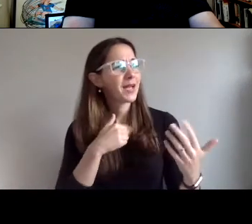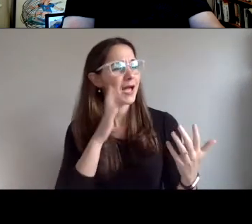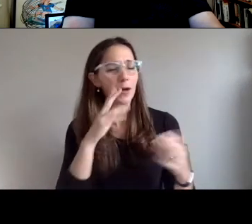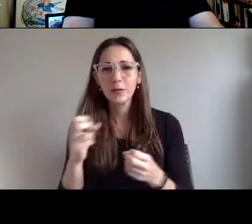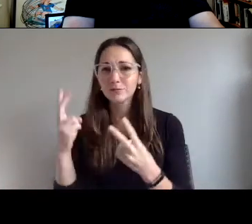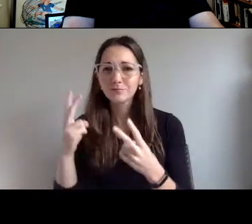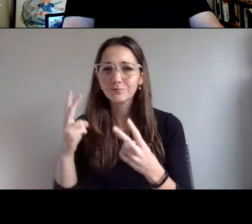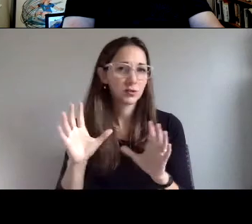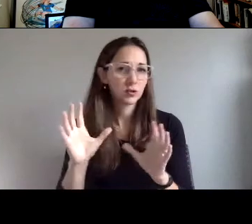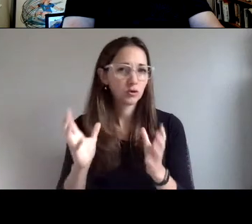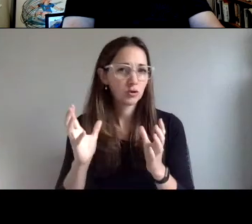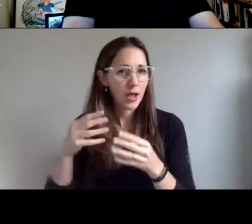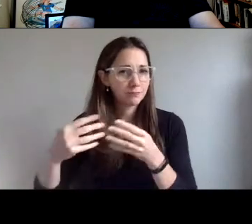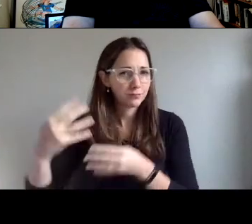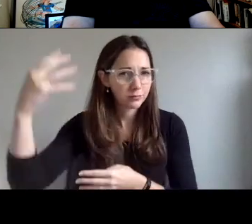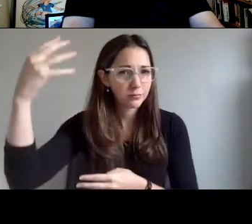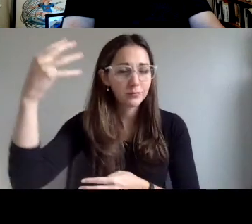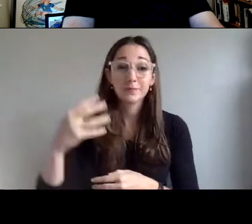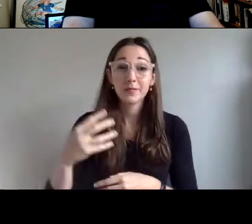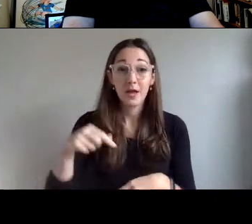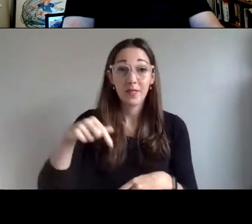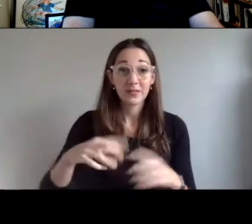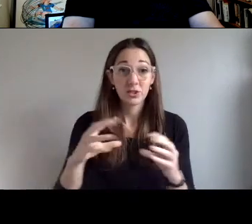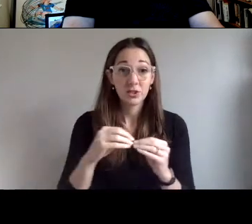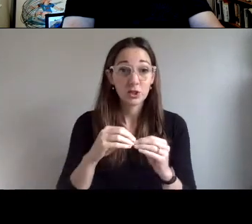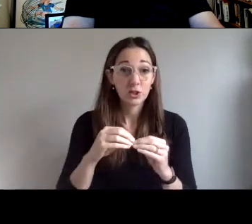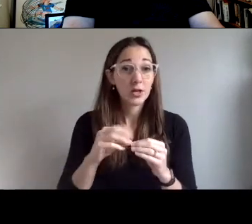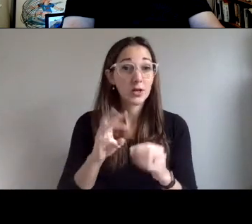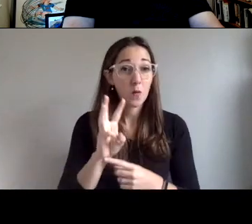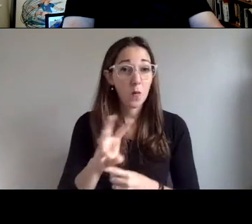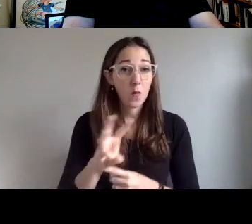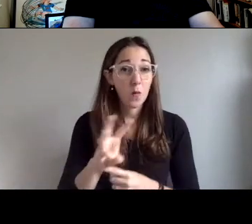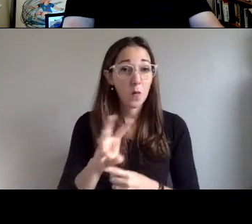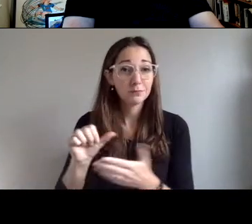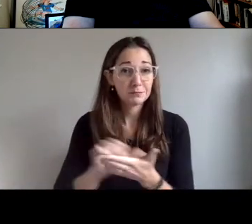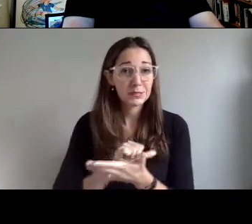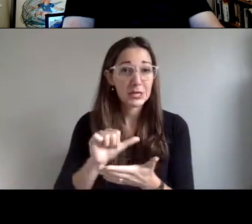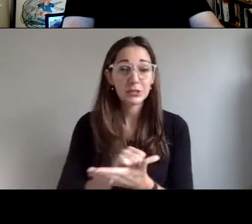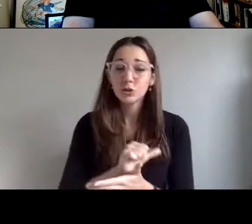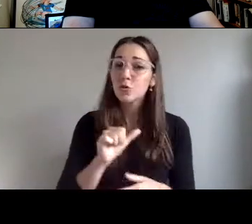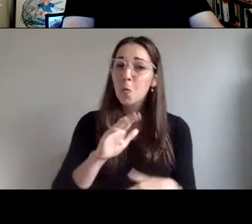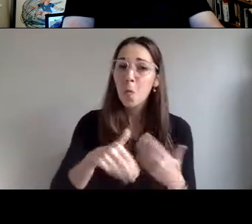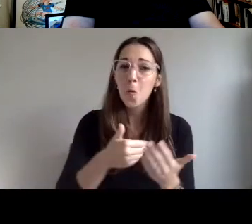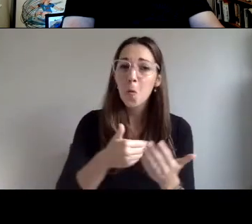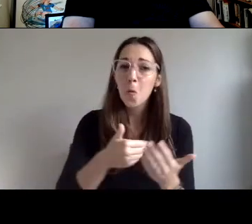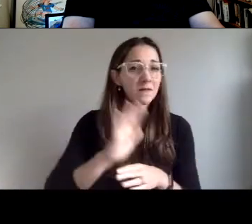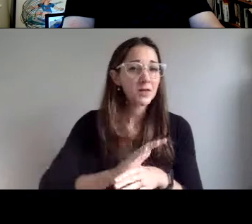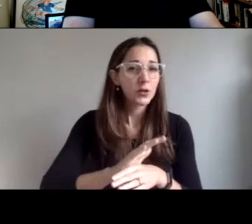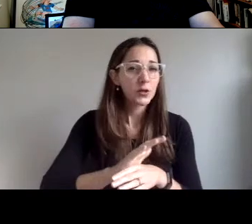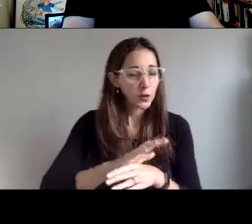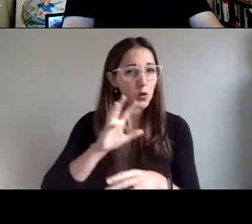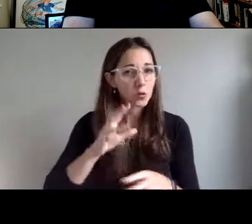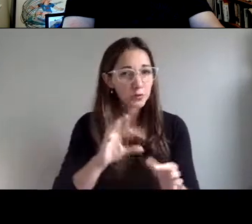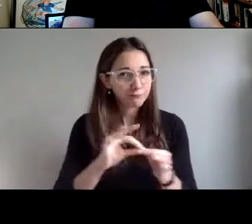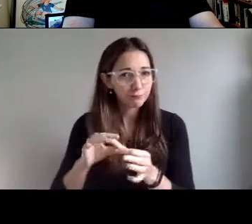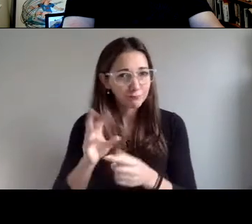includes all of our presenters' videos. And I'd really encourage people to take a look at those videos.